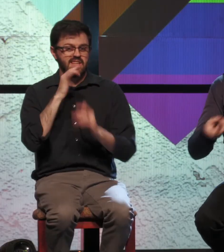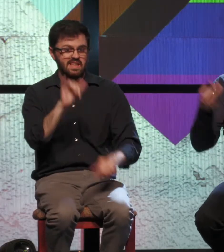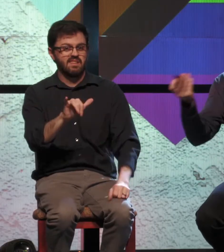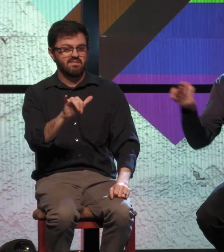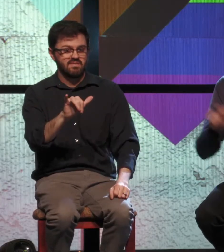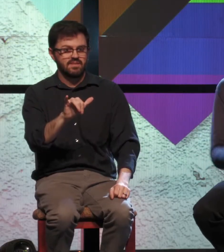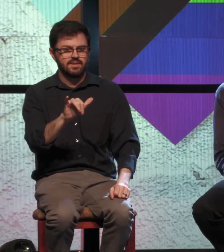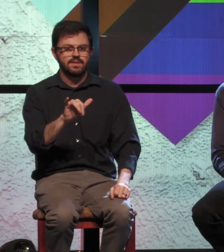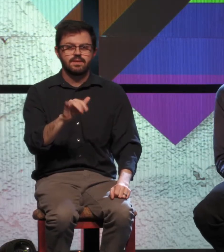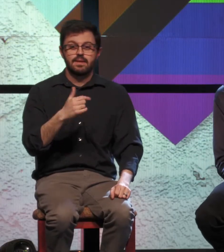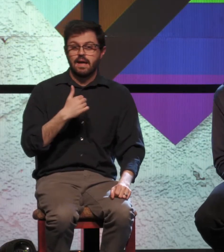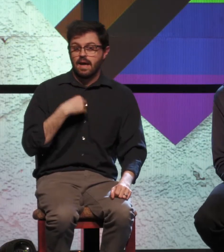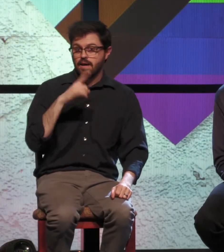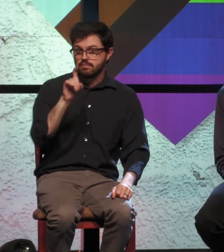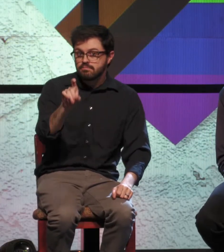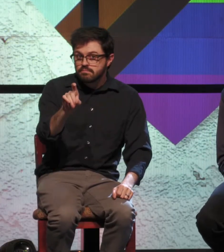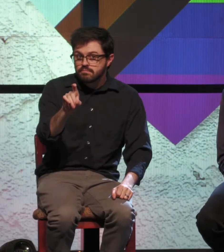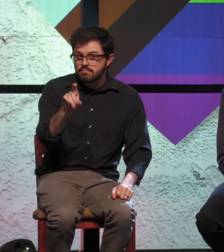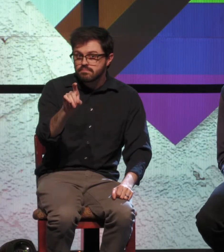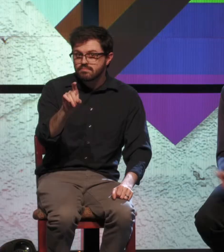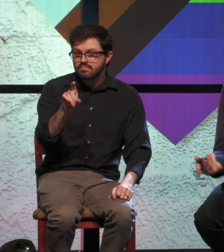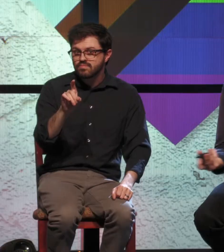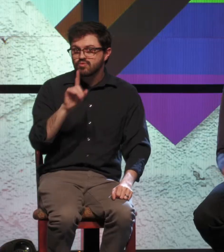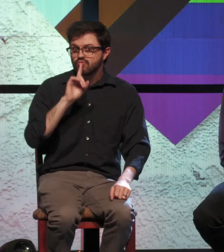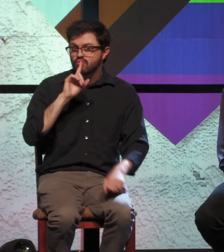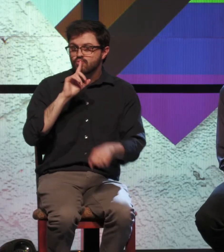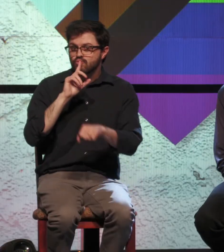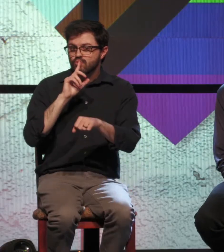did Jesus actually command?